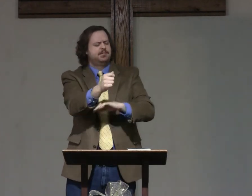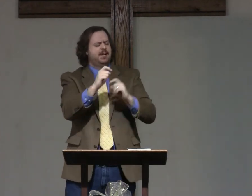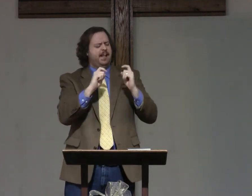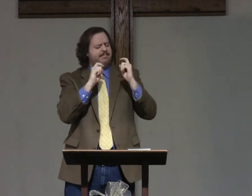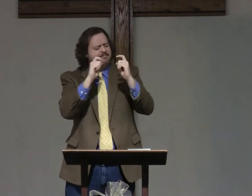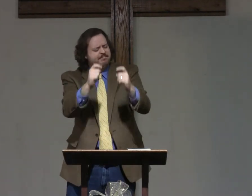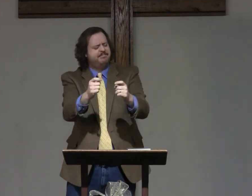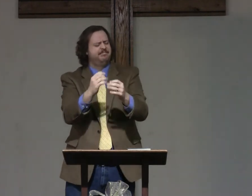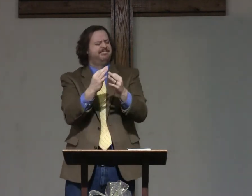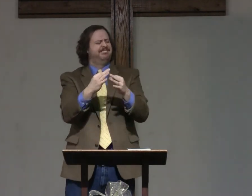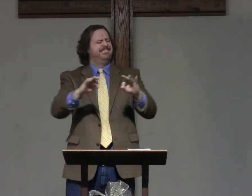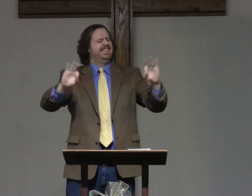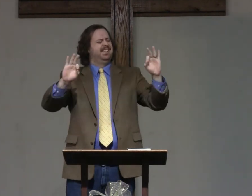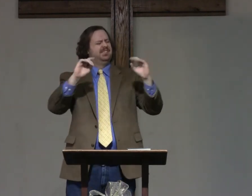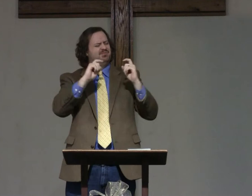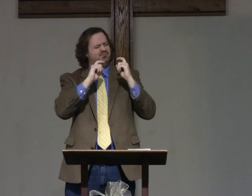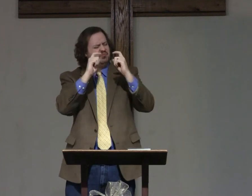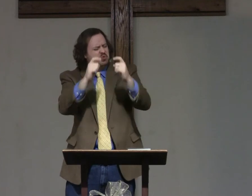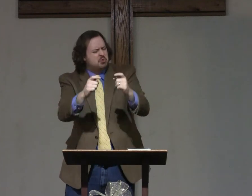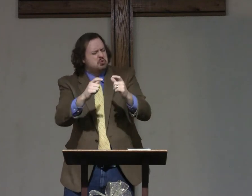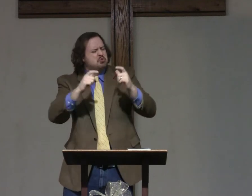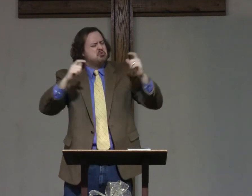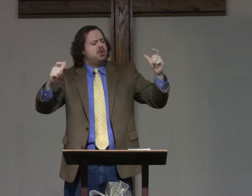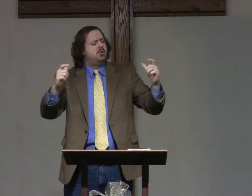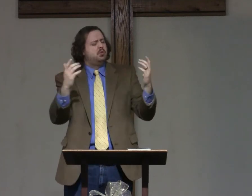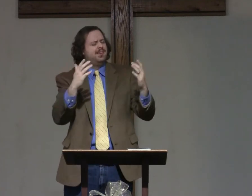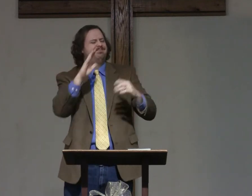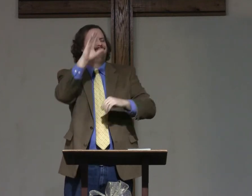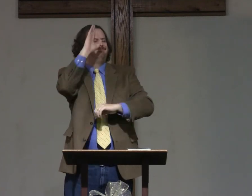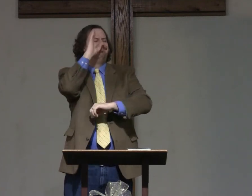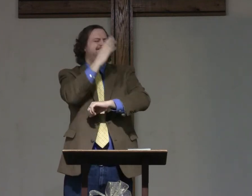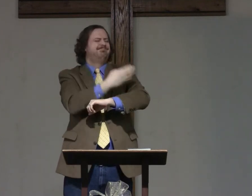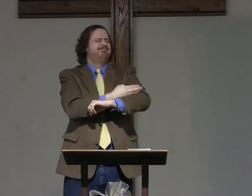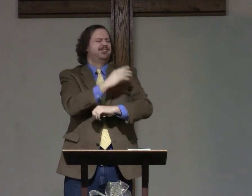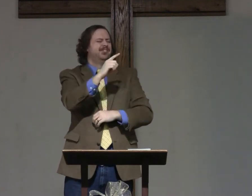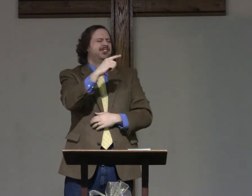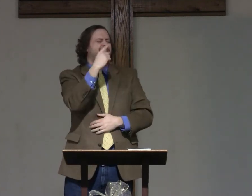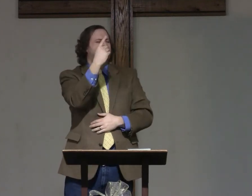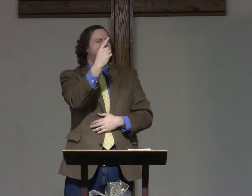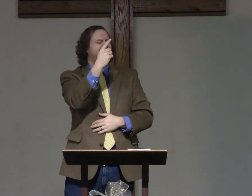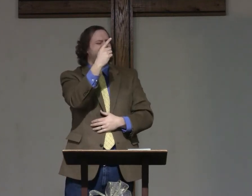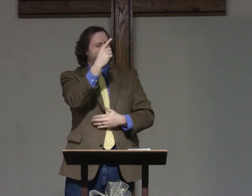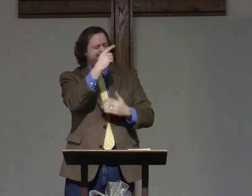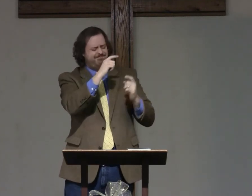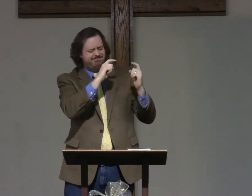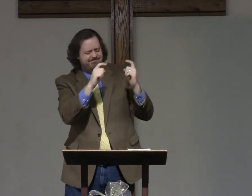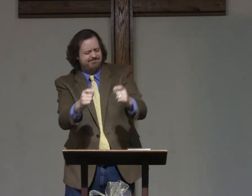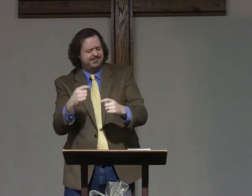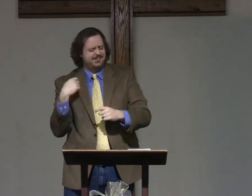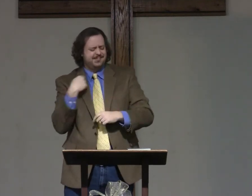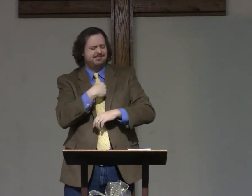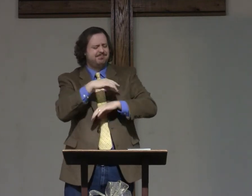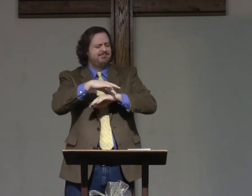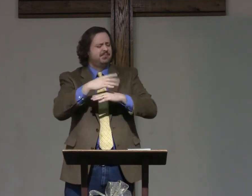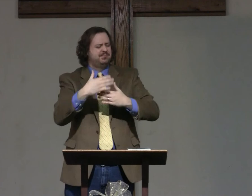you've given us. You've given us a free gift, the great gift of your Son, your only